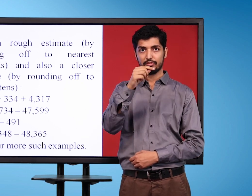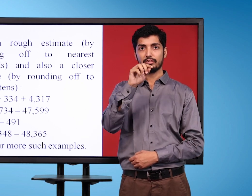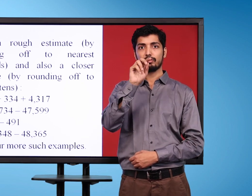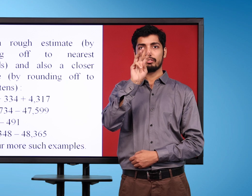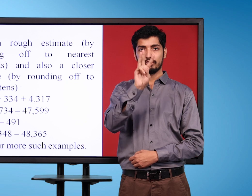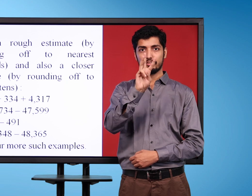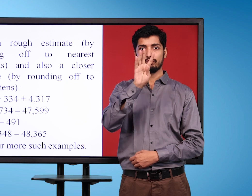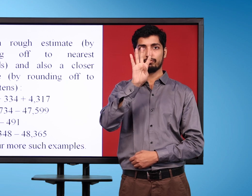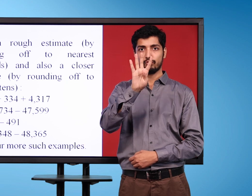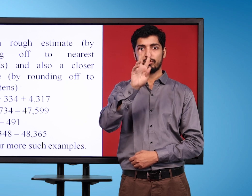4,89,348 minus